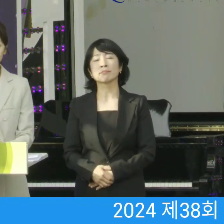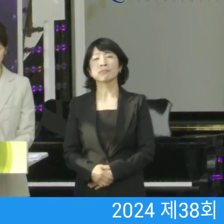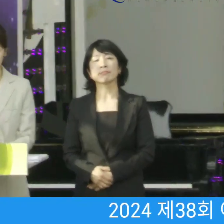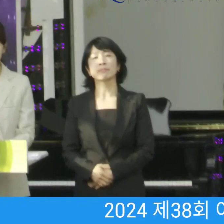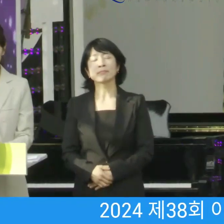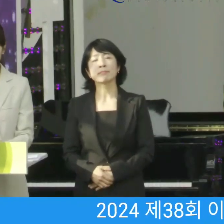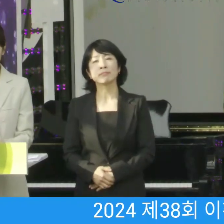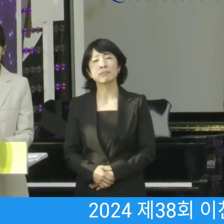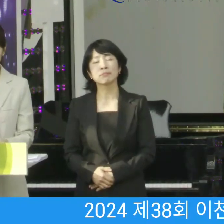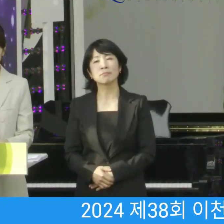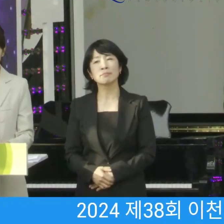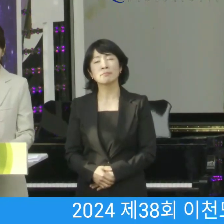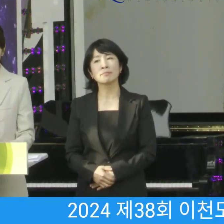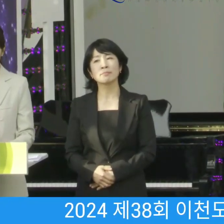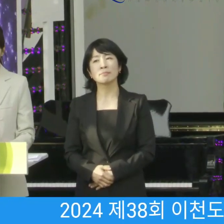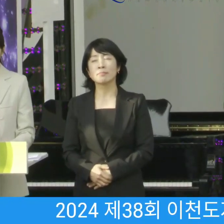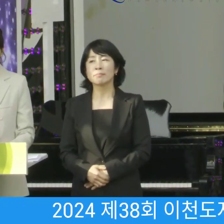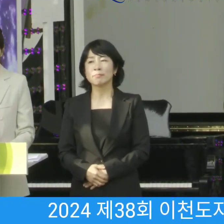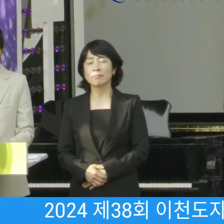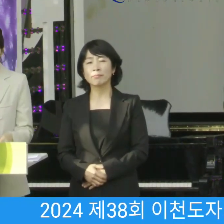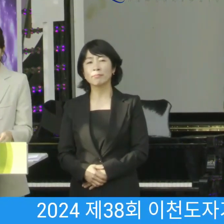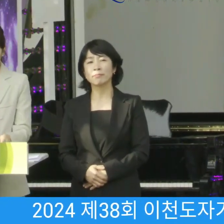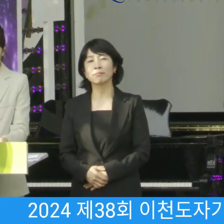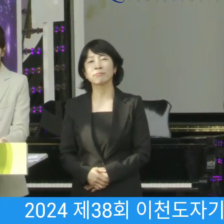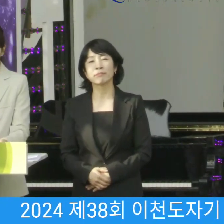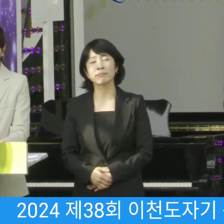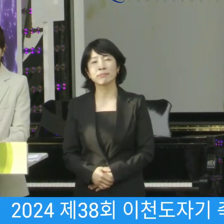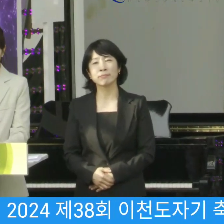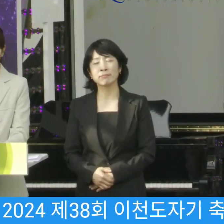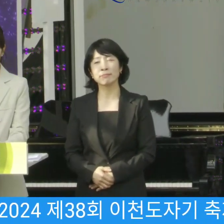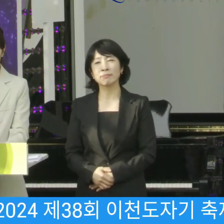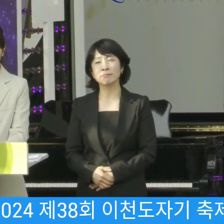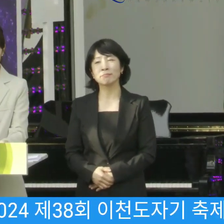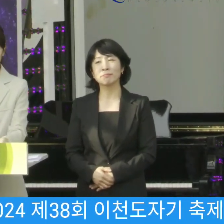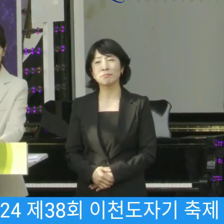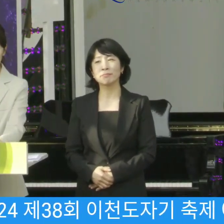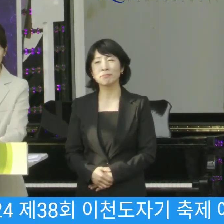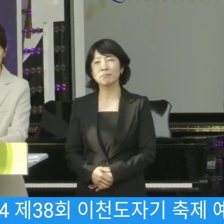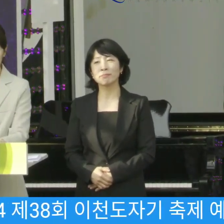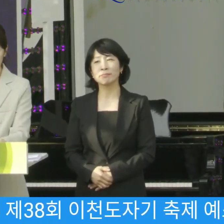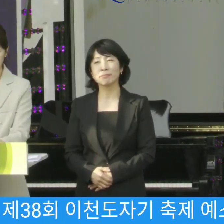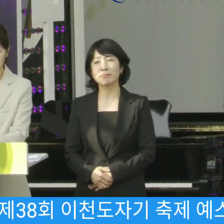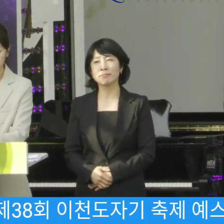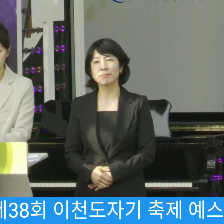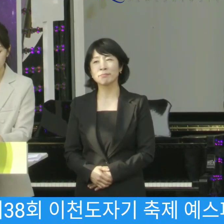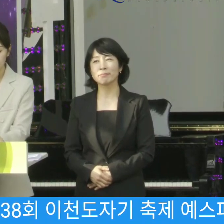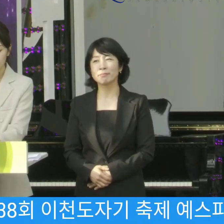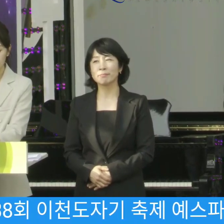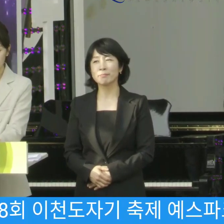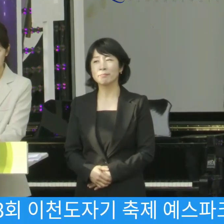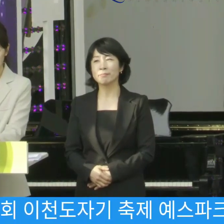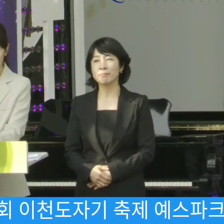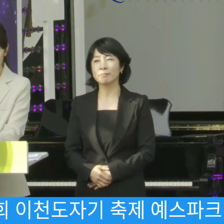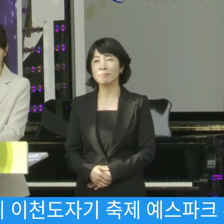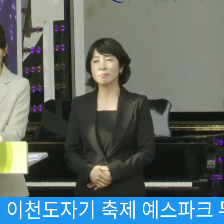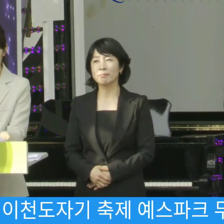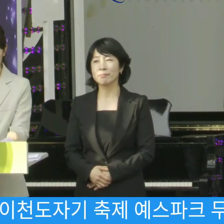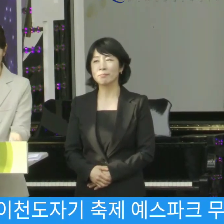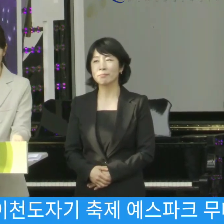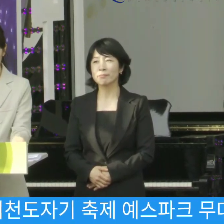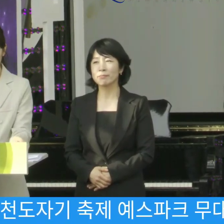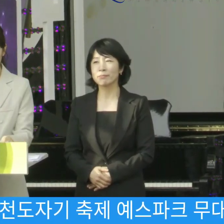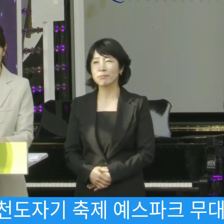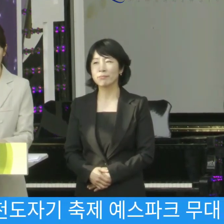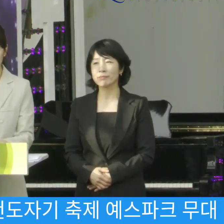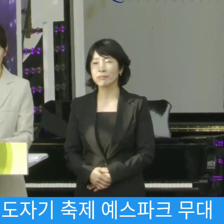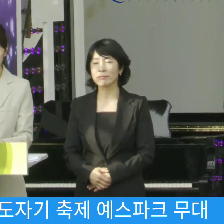the Icheon Festival, but we apologize for not being able to introduce each guest individually. Please join me in giving the big round